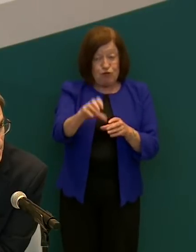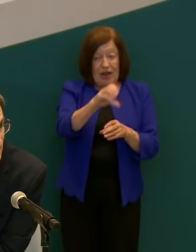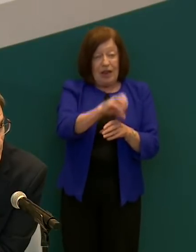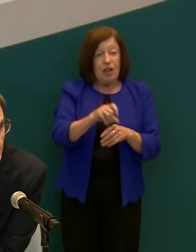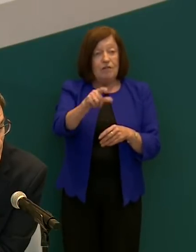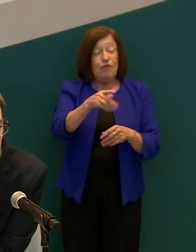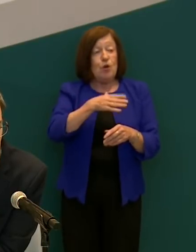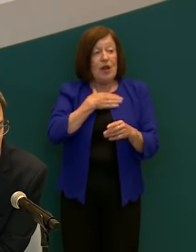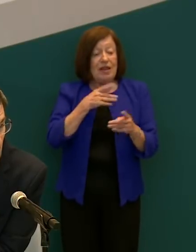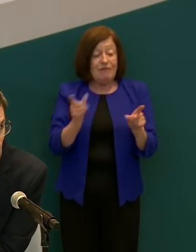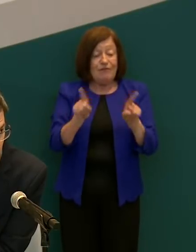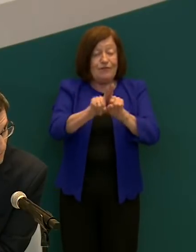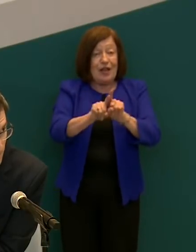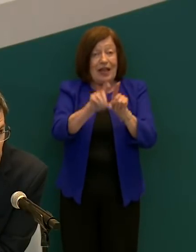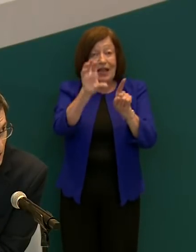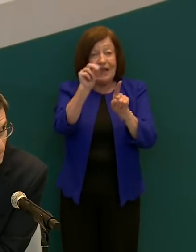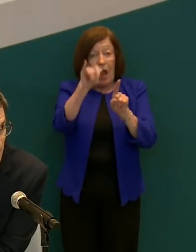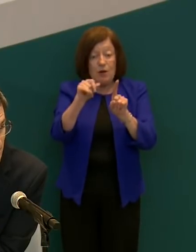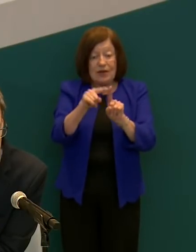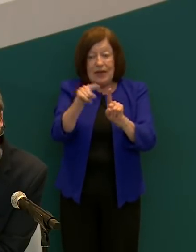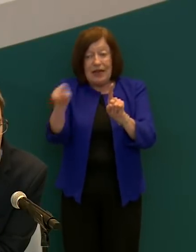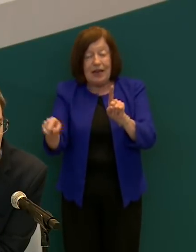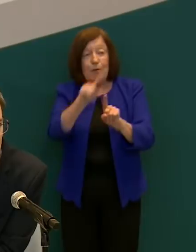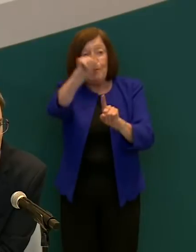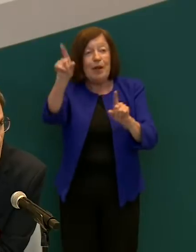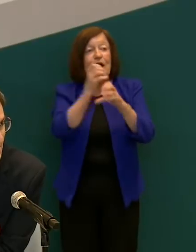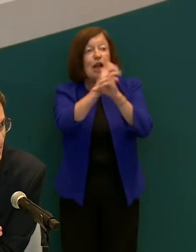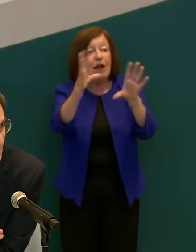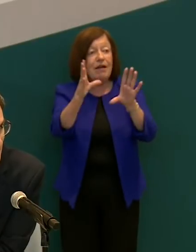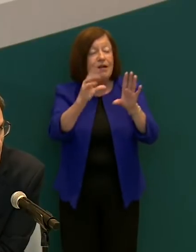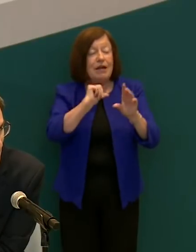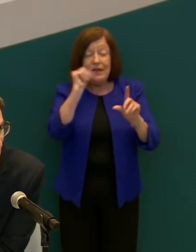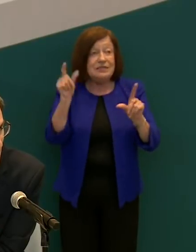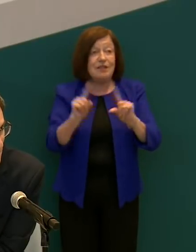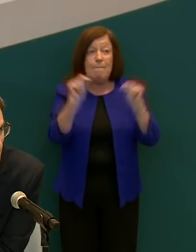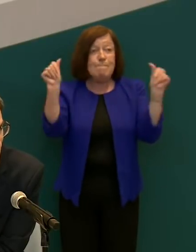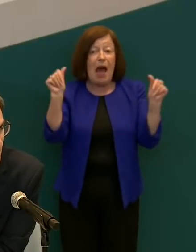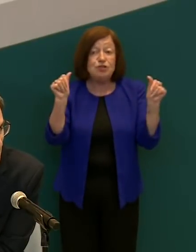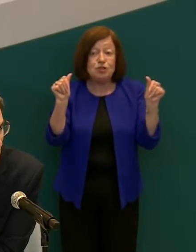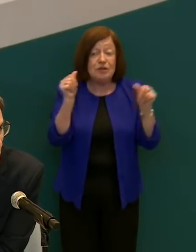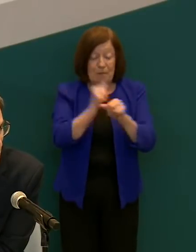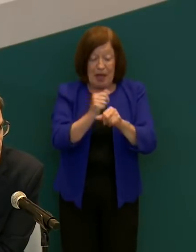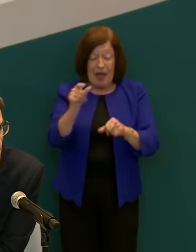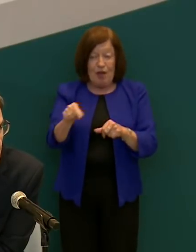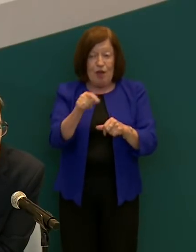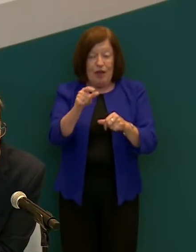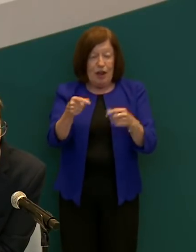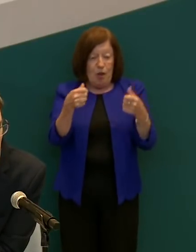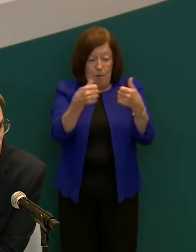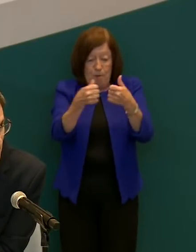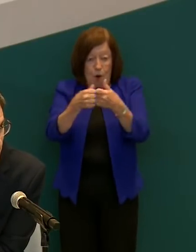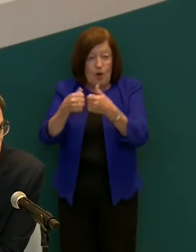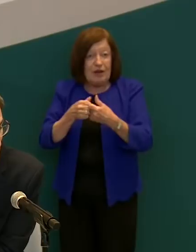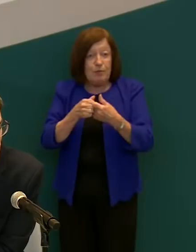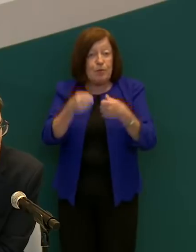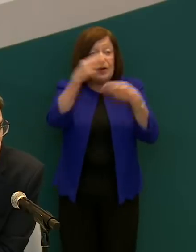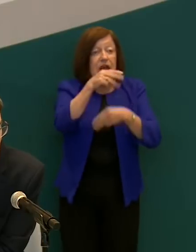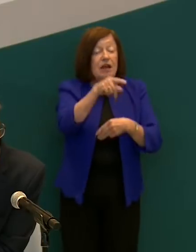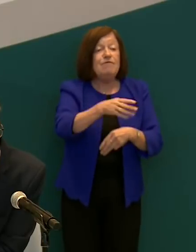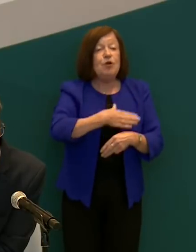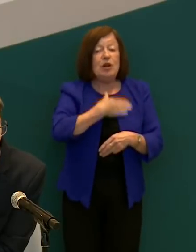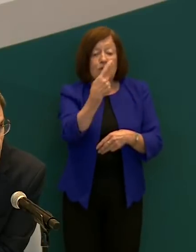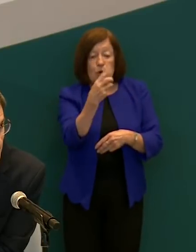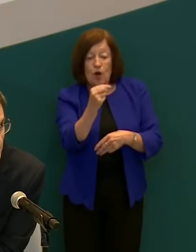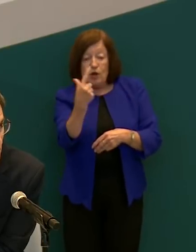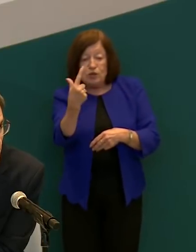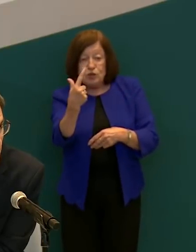an adjacent county, and I've been clear about this, there's nothing magic about a county border that protects you if you live in 1